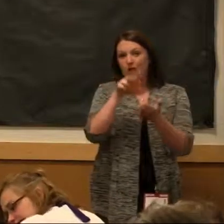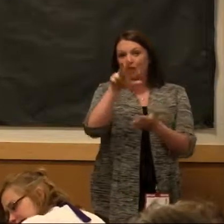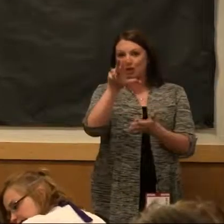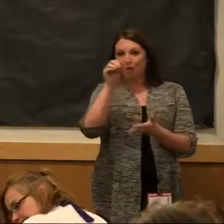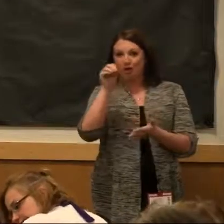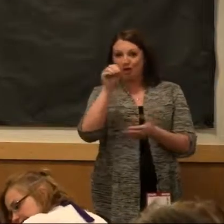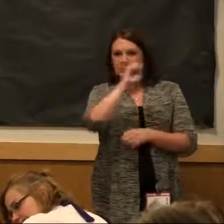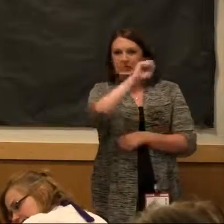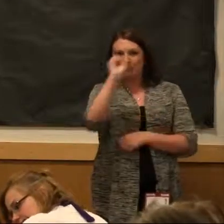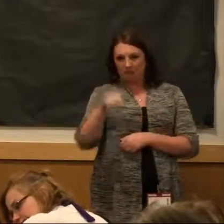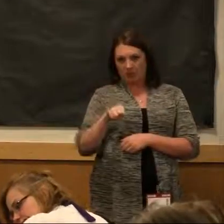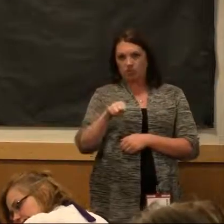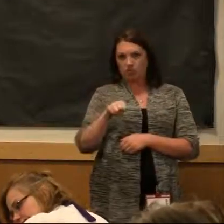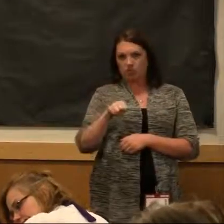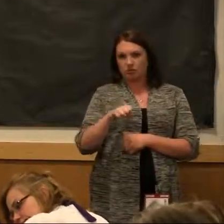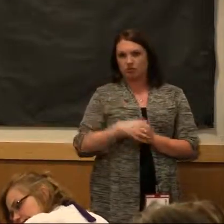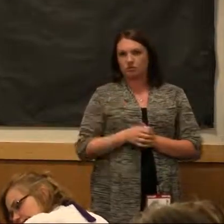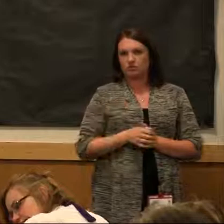$3,300 a semester.